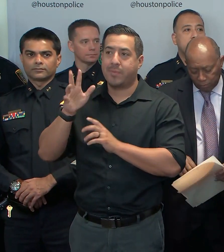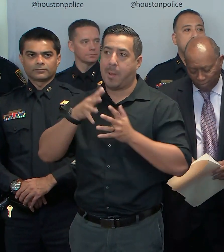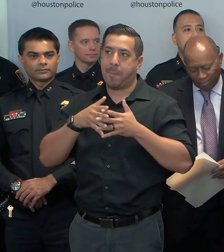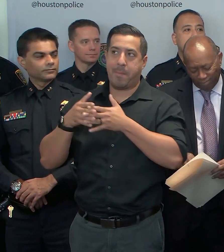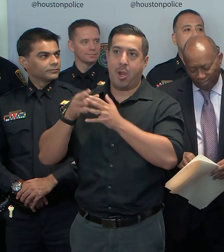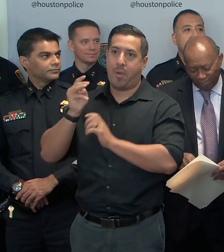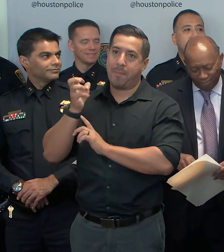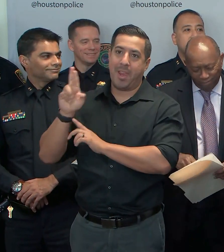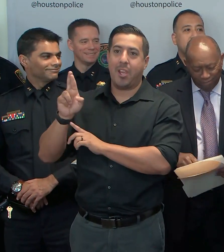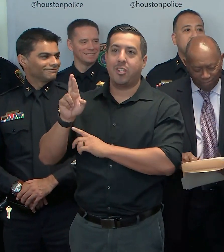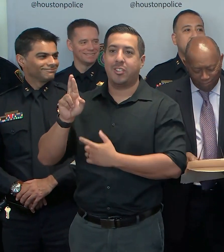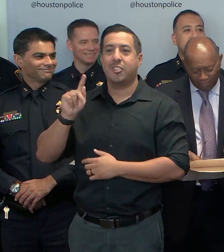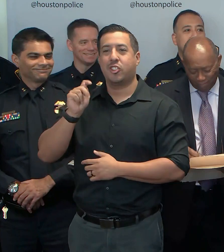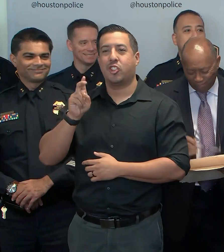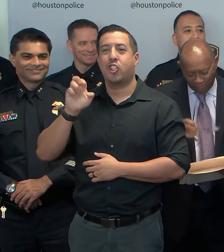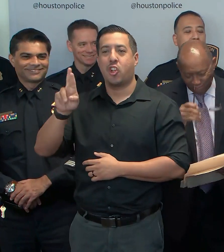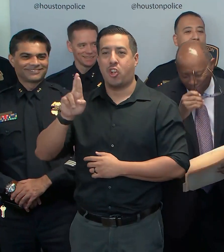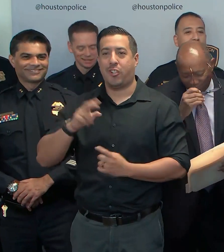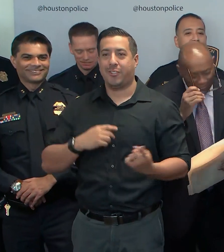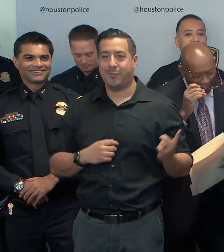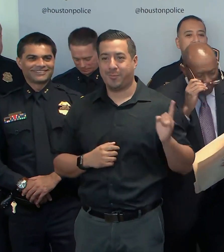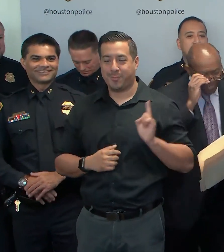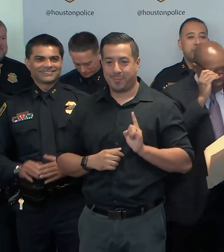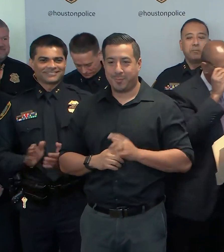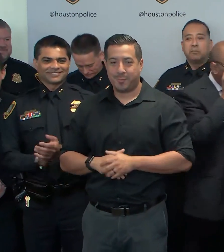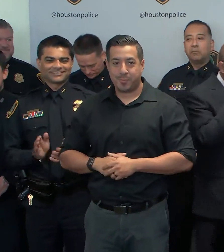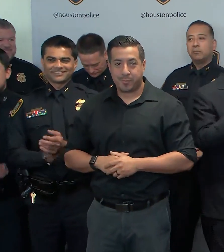mayor, Mayor Sylvester Turner. All right.